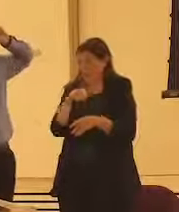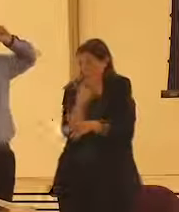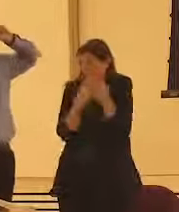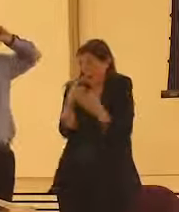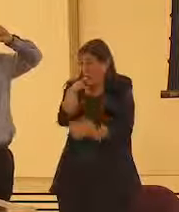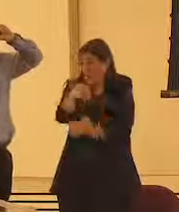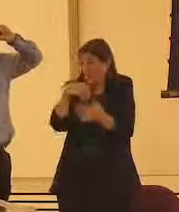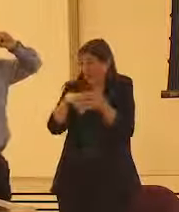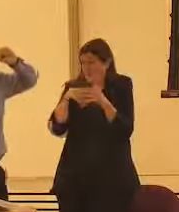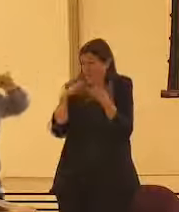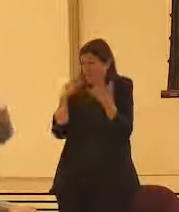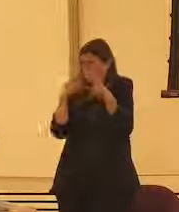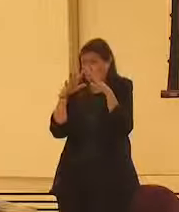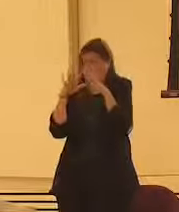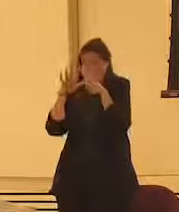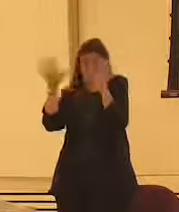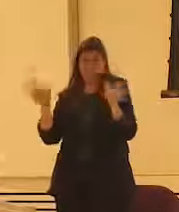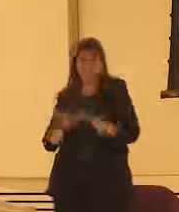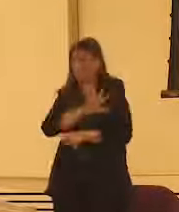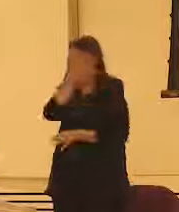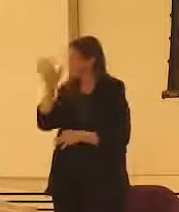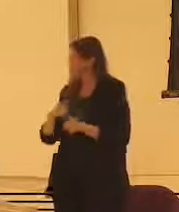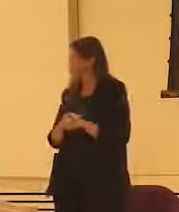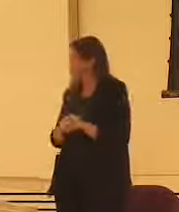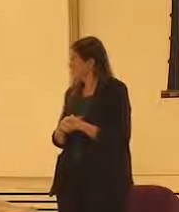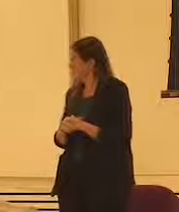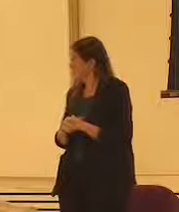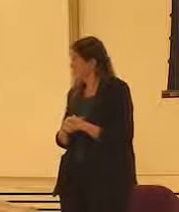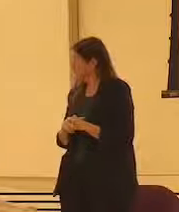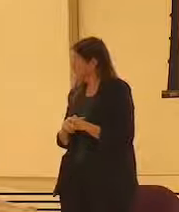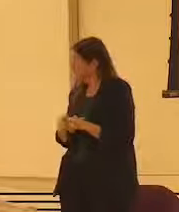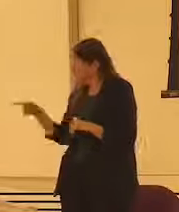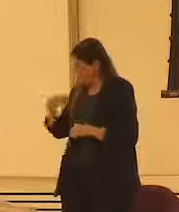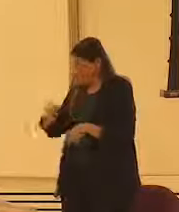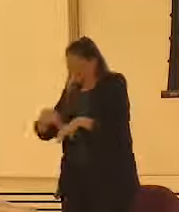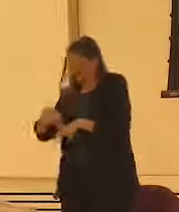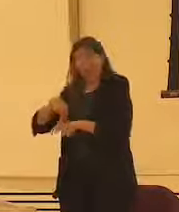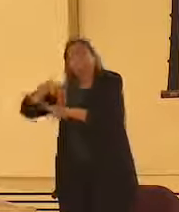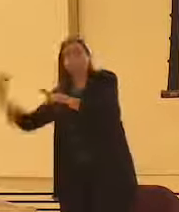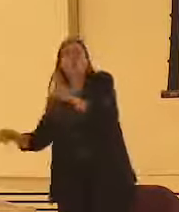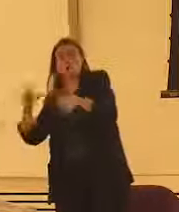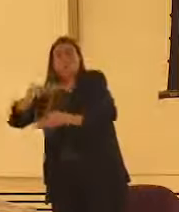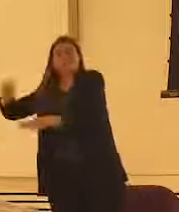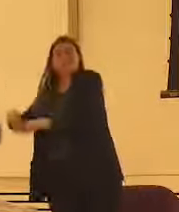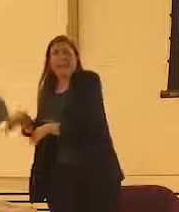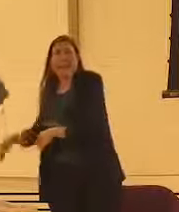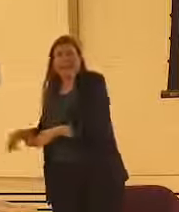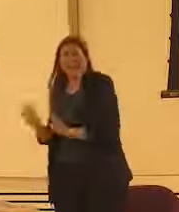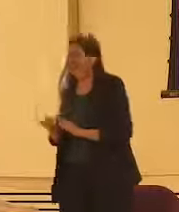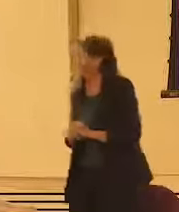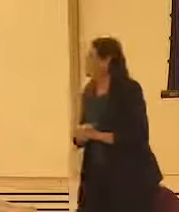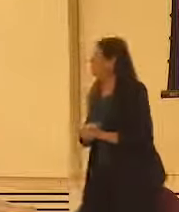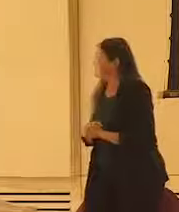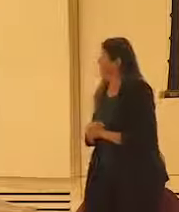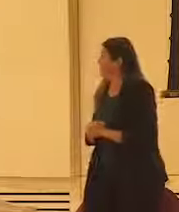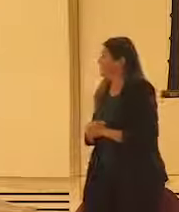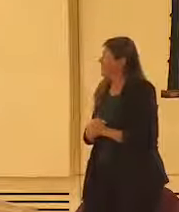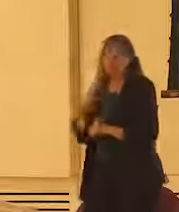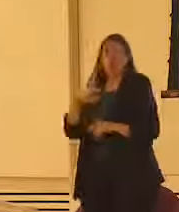which was a really, really good experience. I'm actually going to stand down here because then I'm not going to fall over every 2 minutes. So that was my background as a